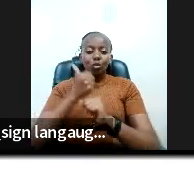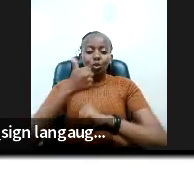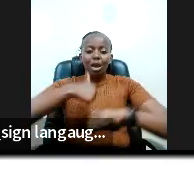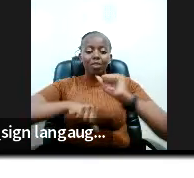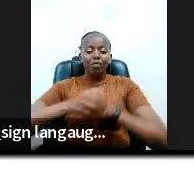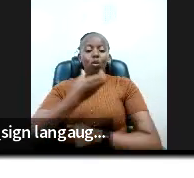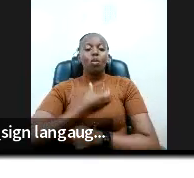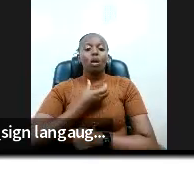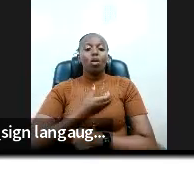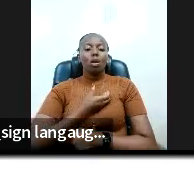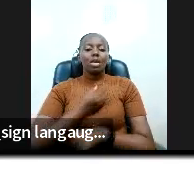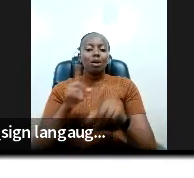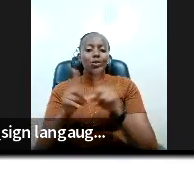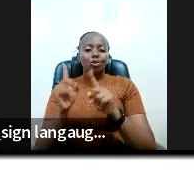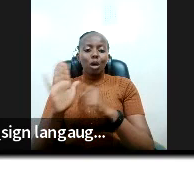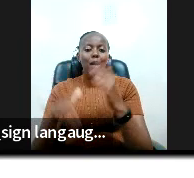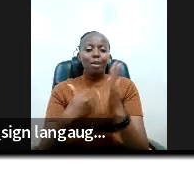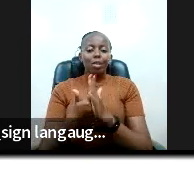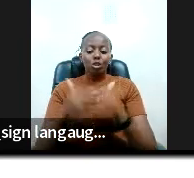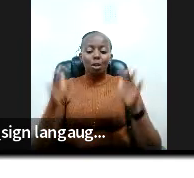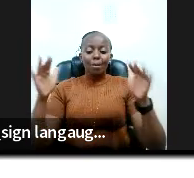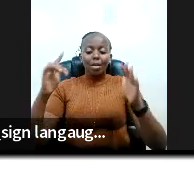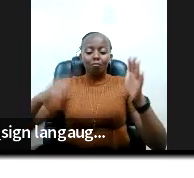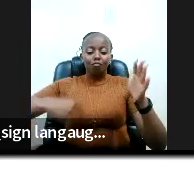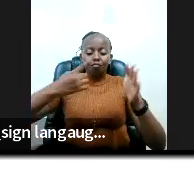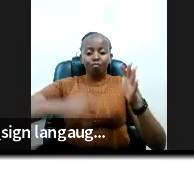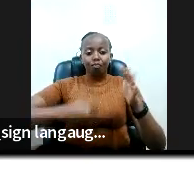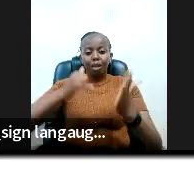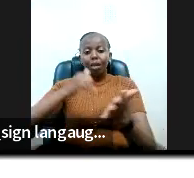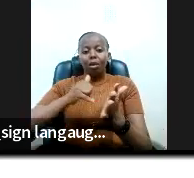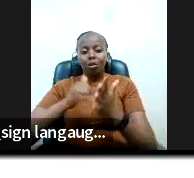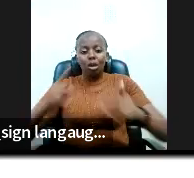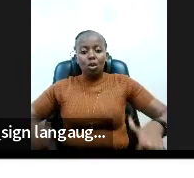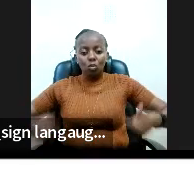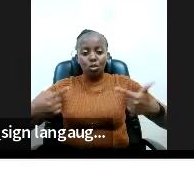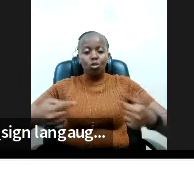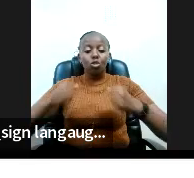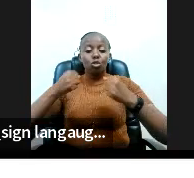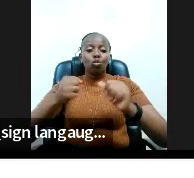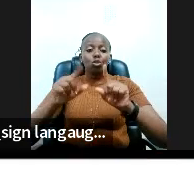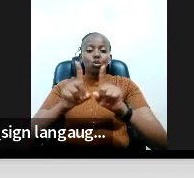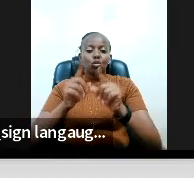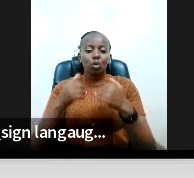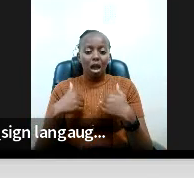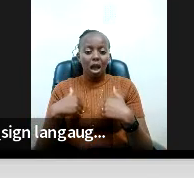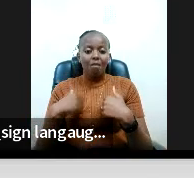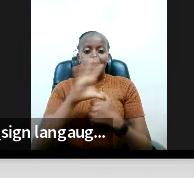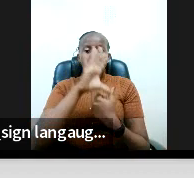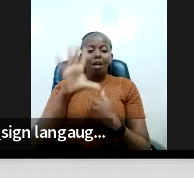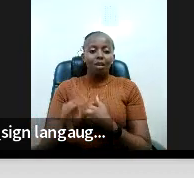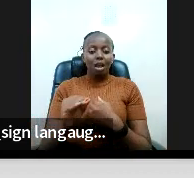own. Also, the application of big tires improve the wheelchair stability to withstand African